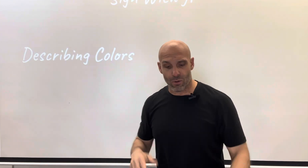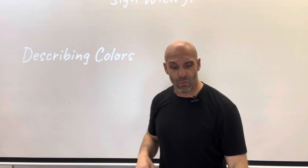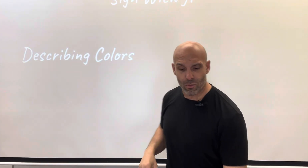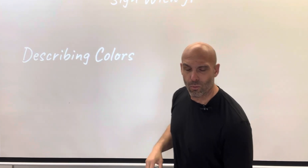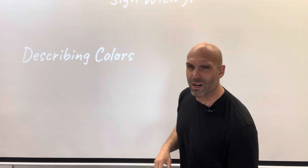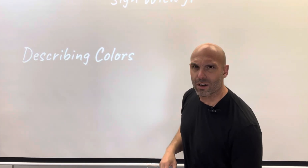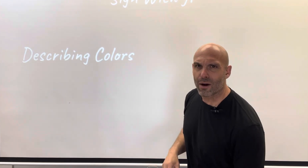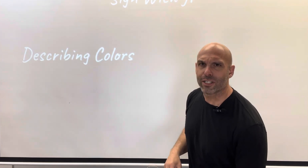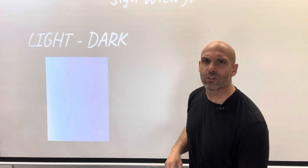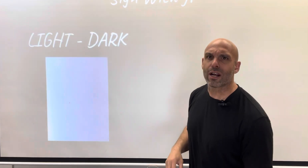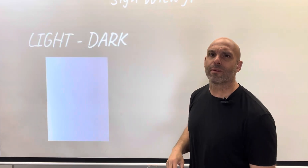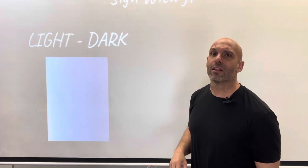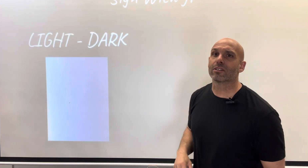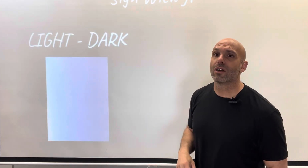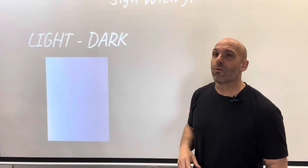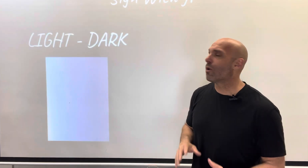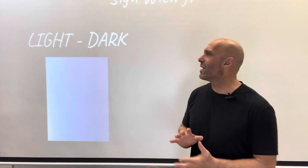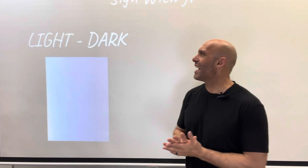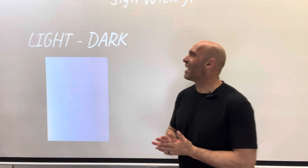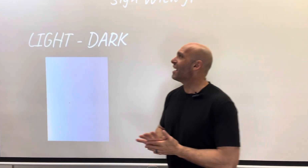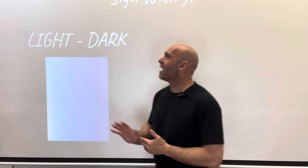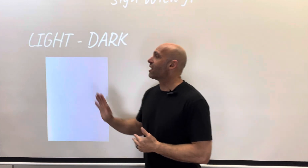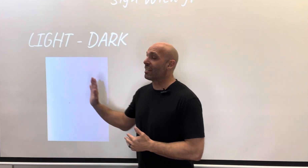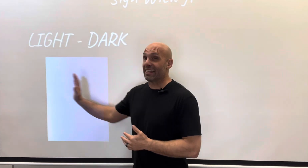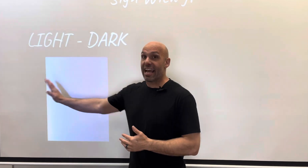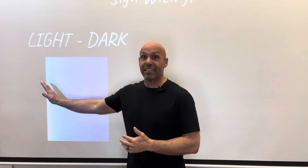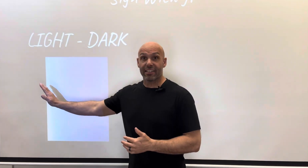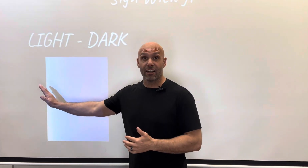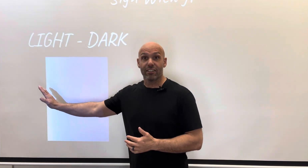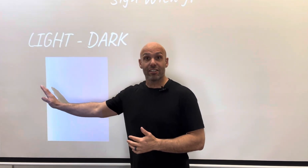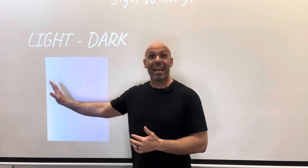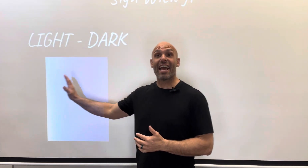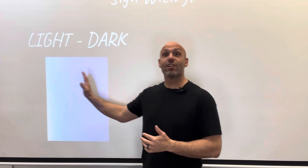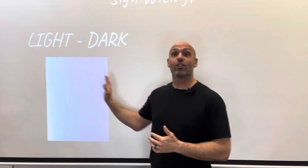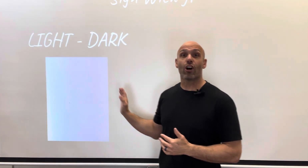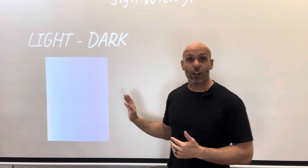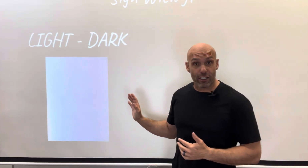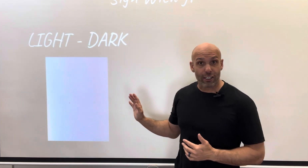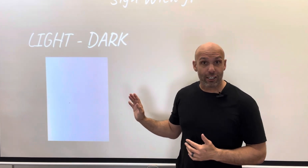Now, how we describe colors? Well, we got light colors and dark